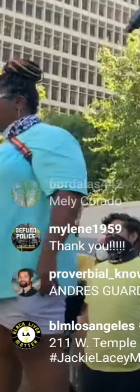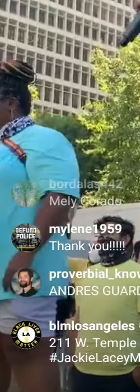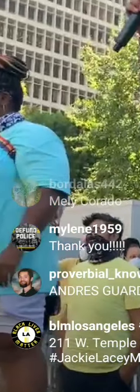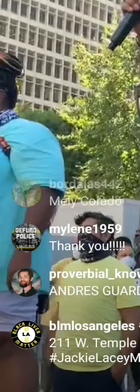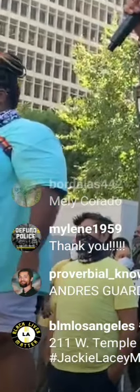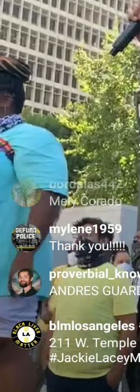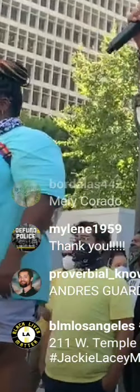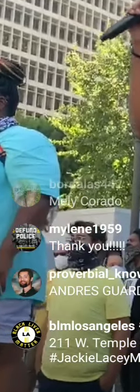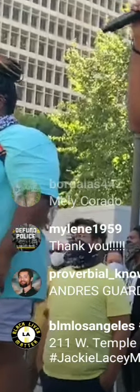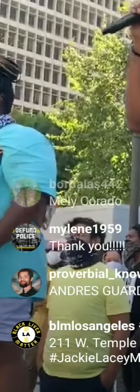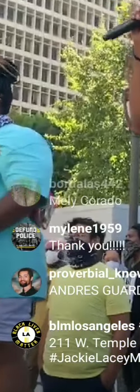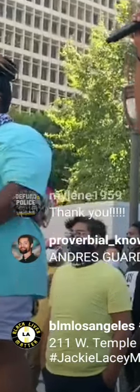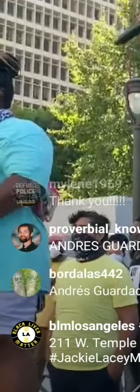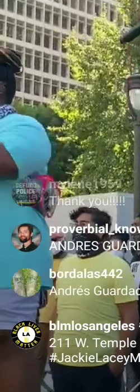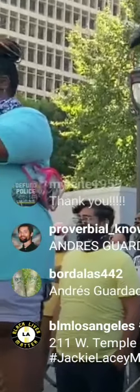name. Andres